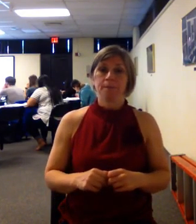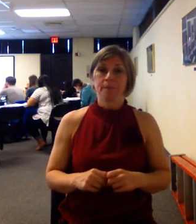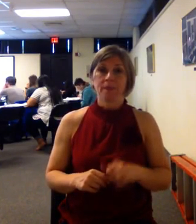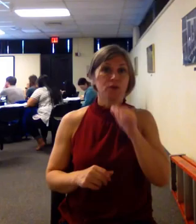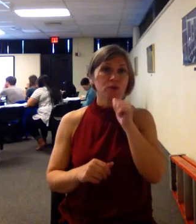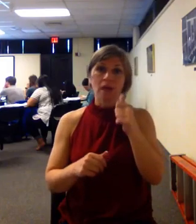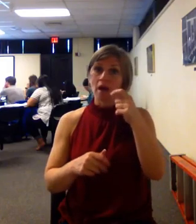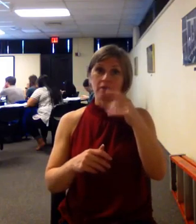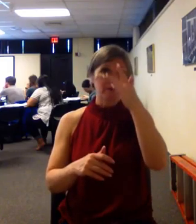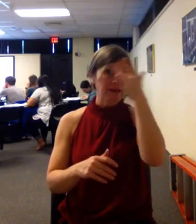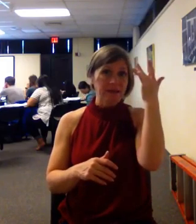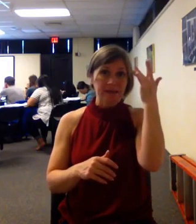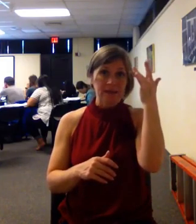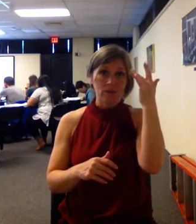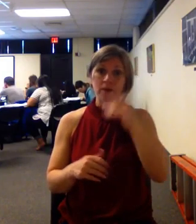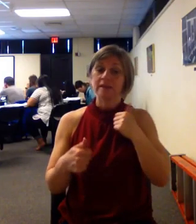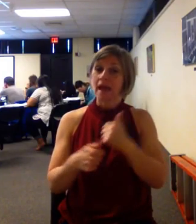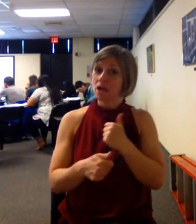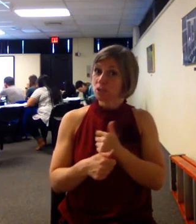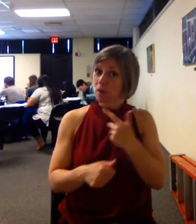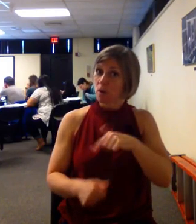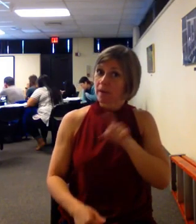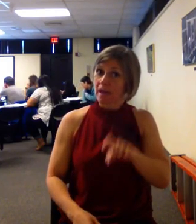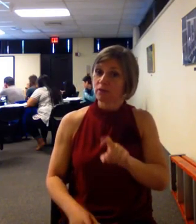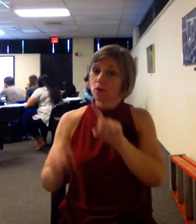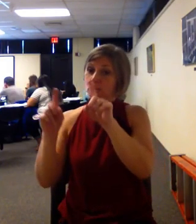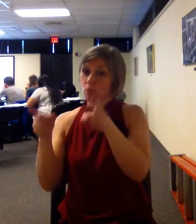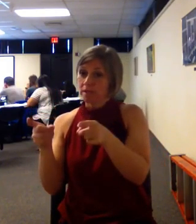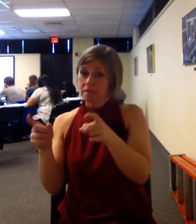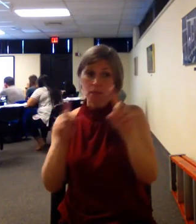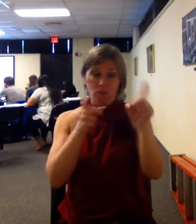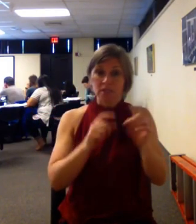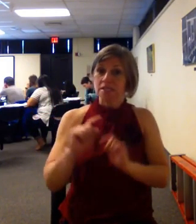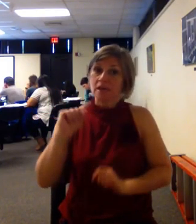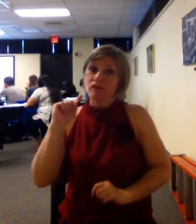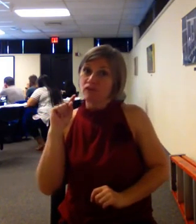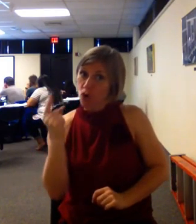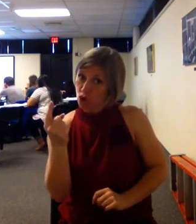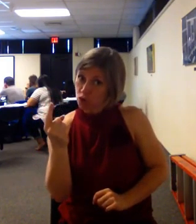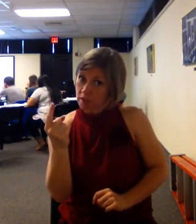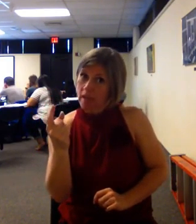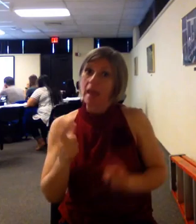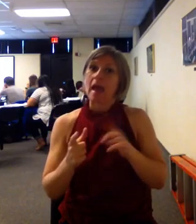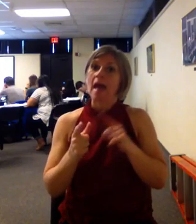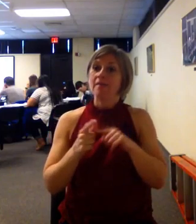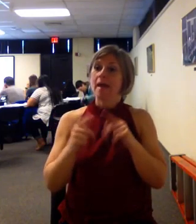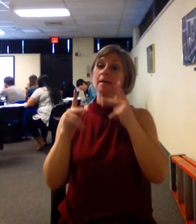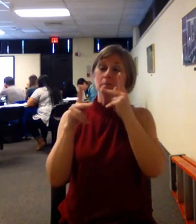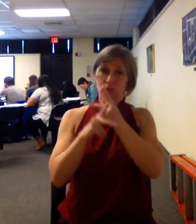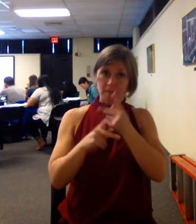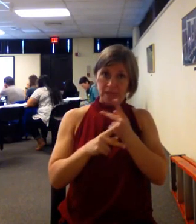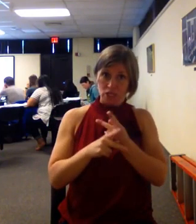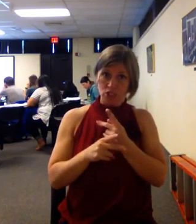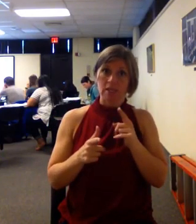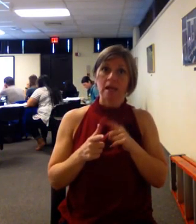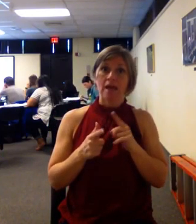way algebra is that you do what's inside the parentheses first, then you do multiplication and division before you do